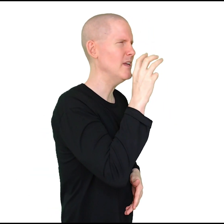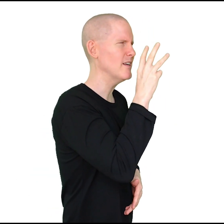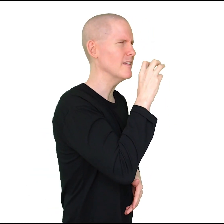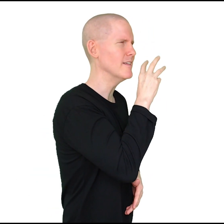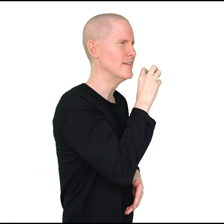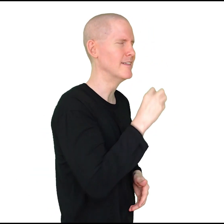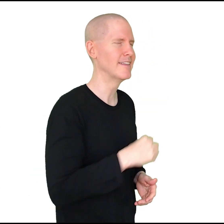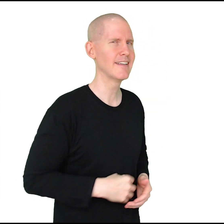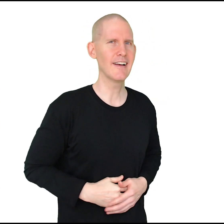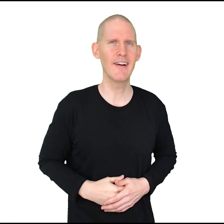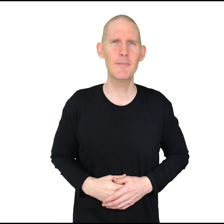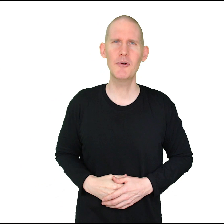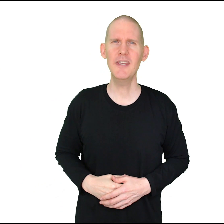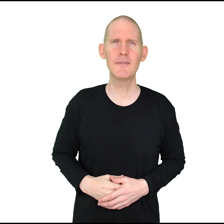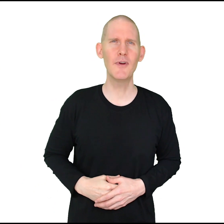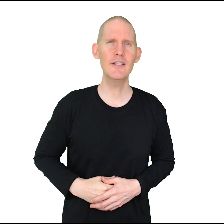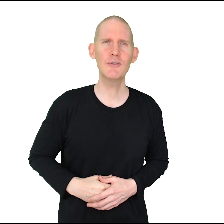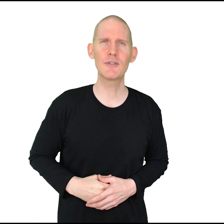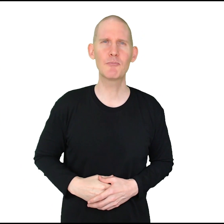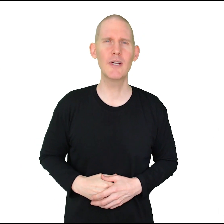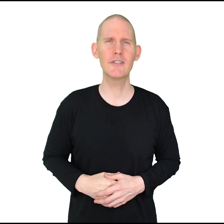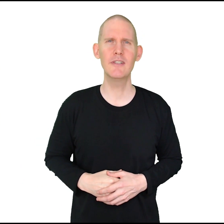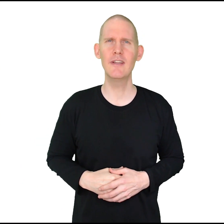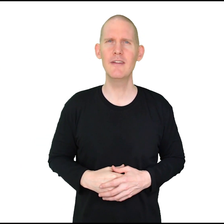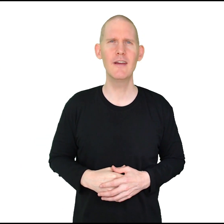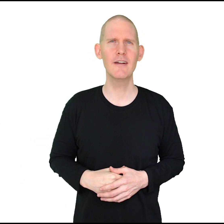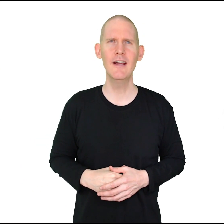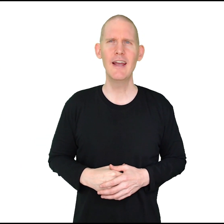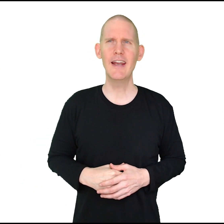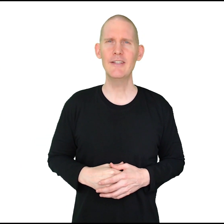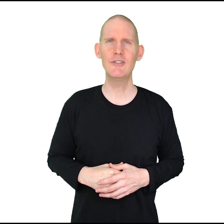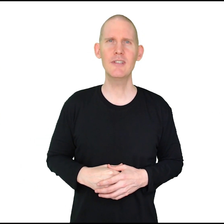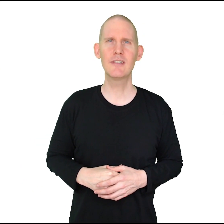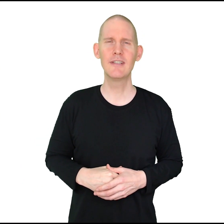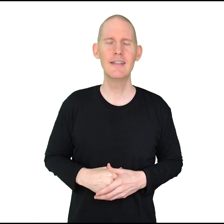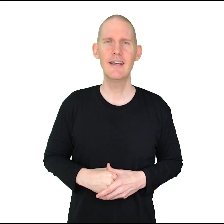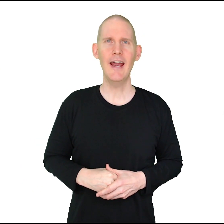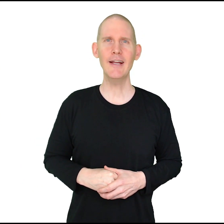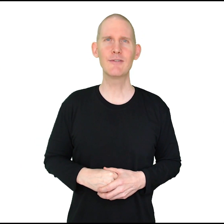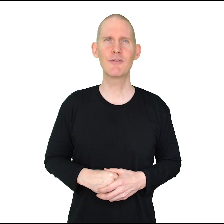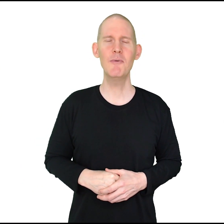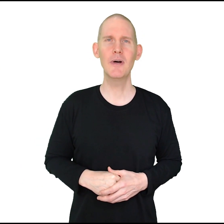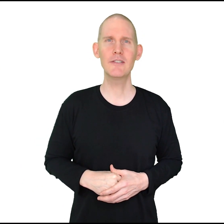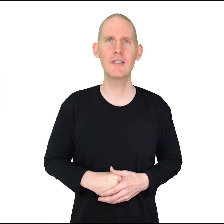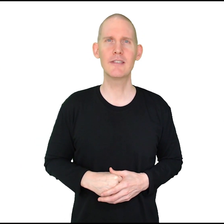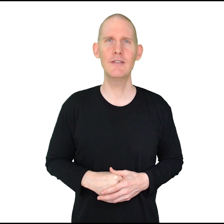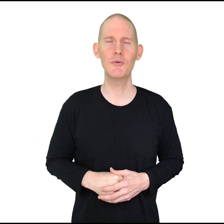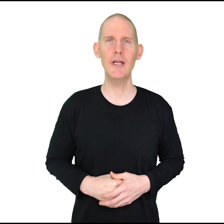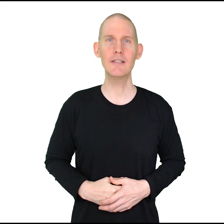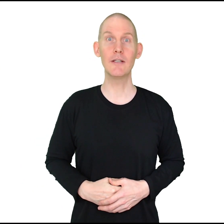Weird. All right, put that facial expression in there, and it just adds so much to the situation. If you're